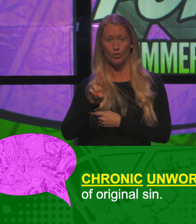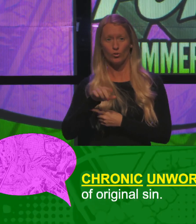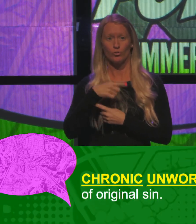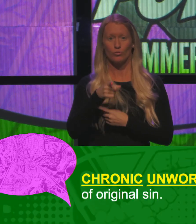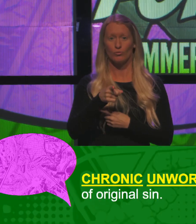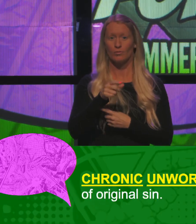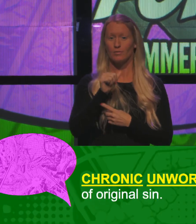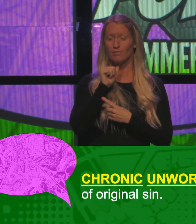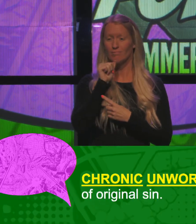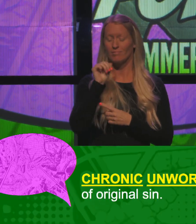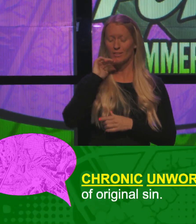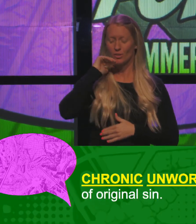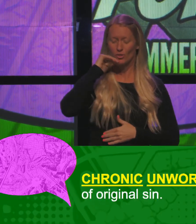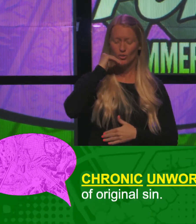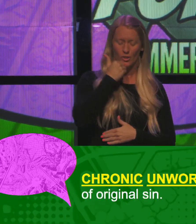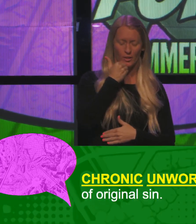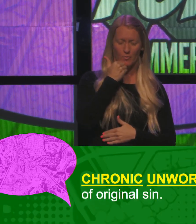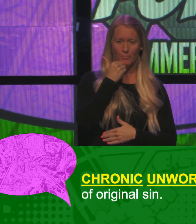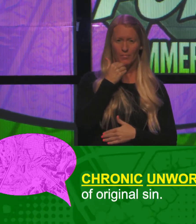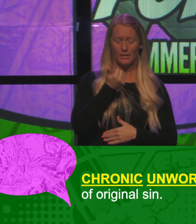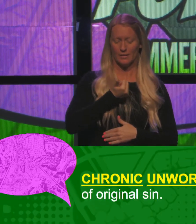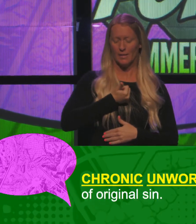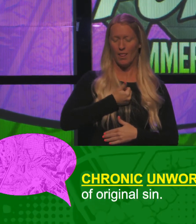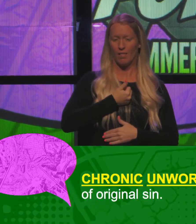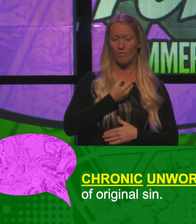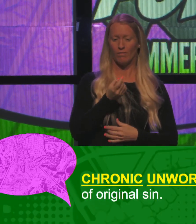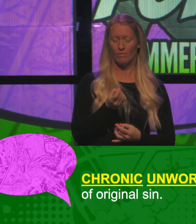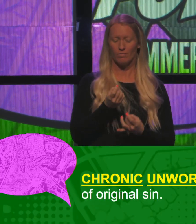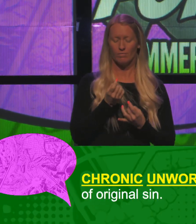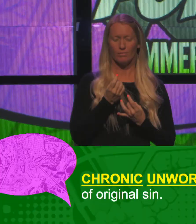chronic unworthiness and just self-hatred.